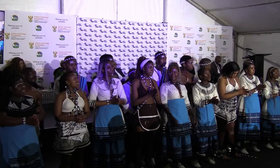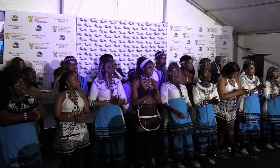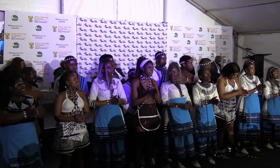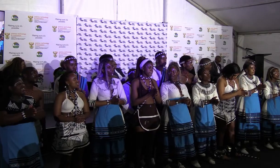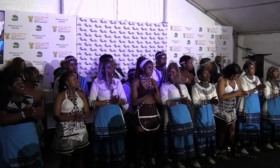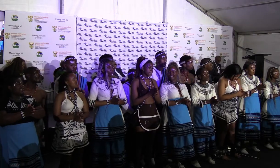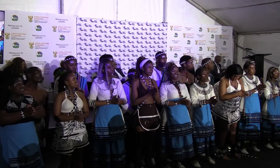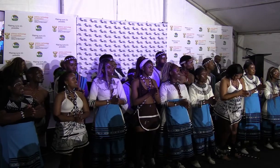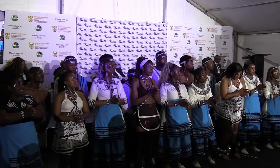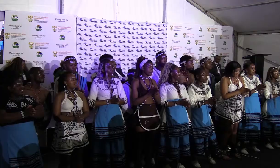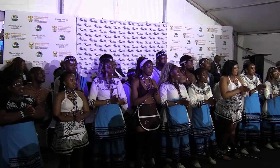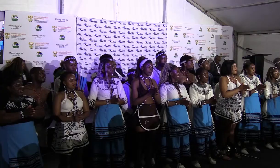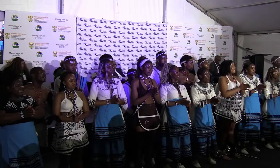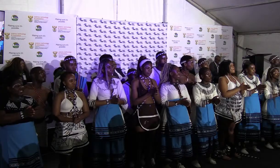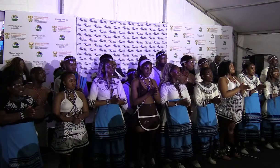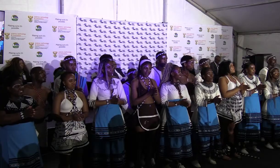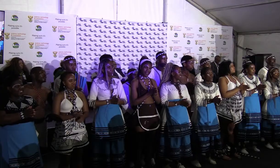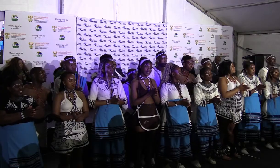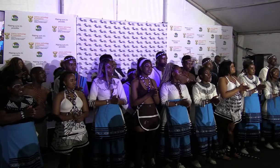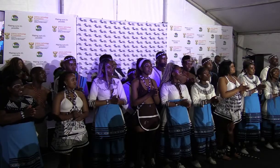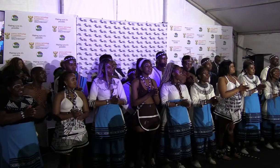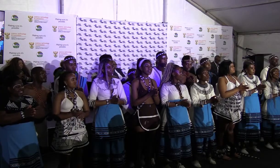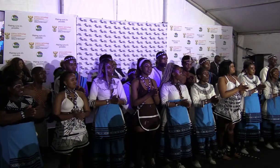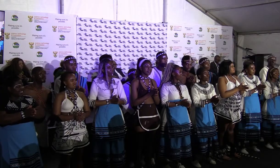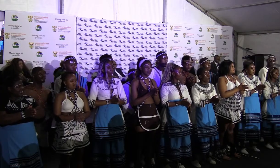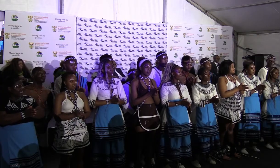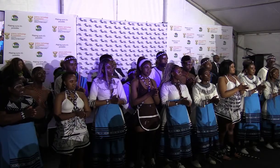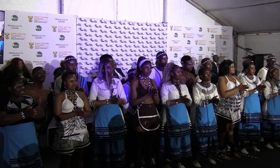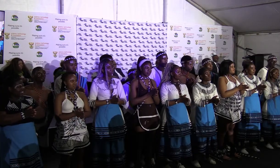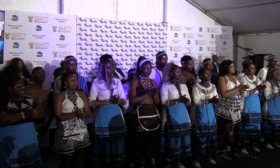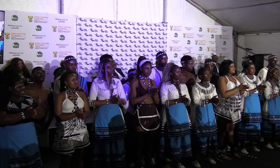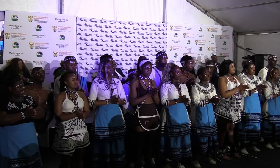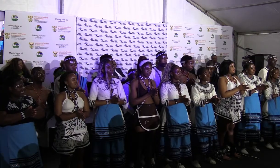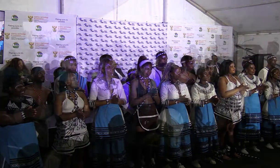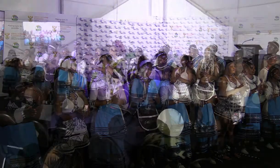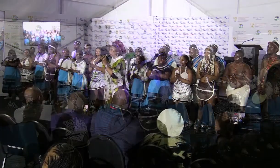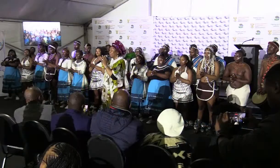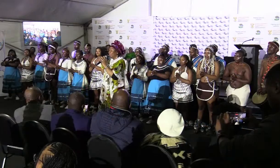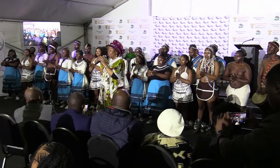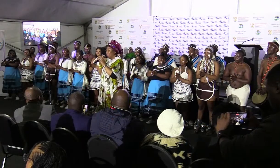ibhaliwe khona ezincwadini ma